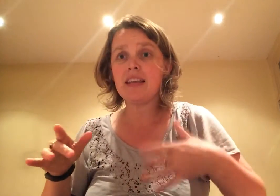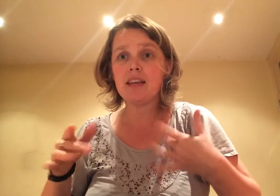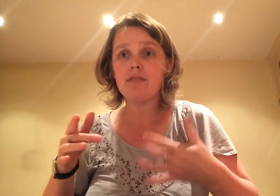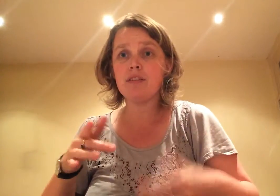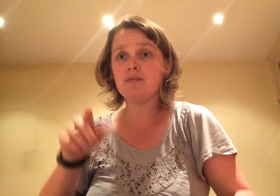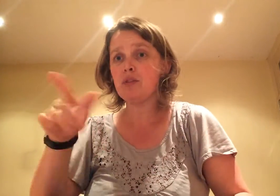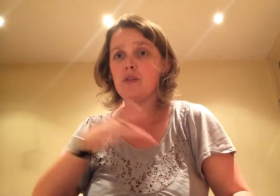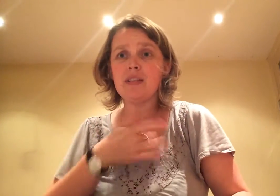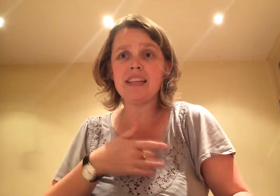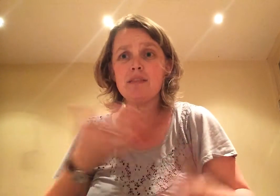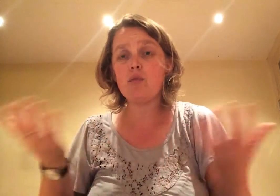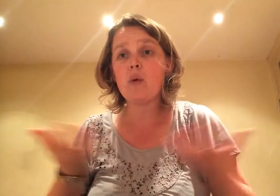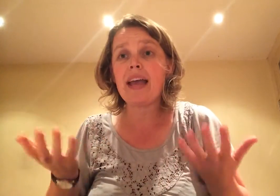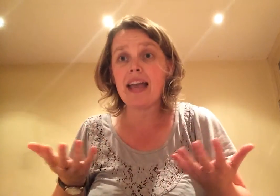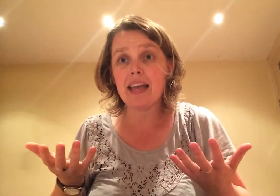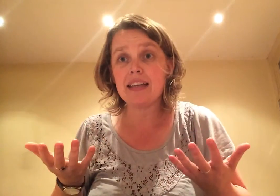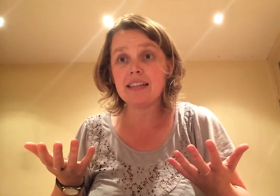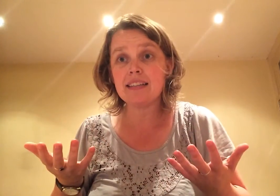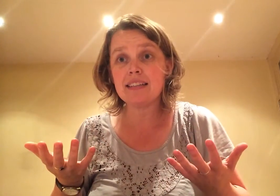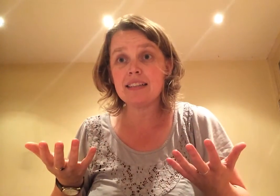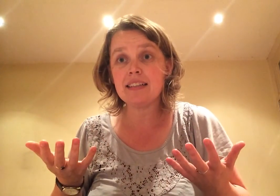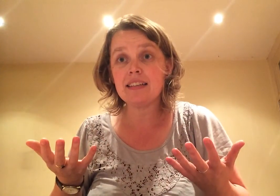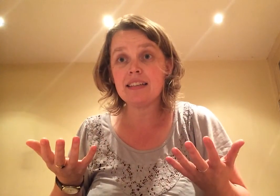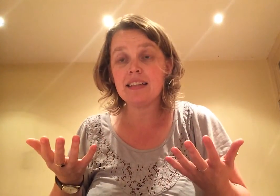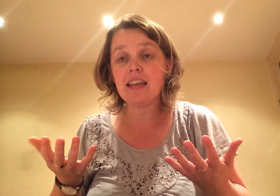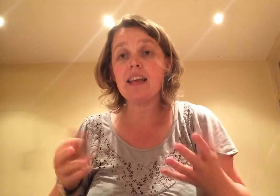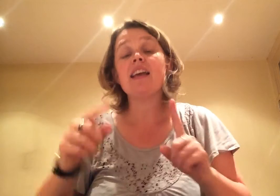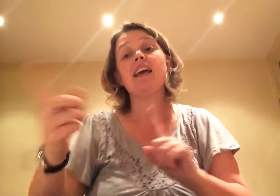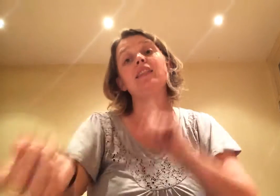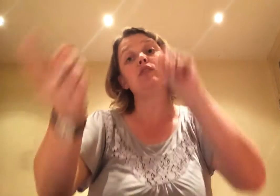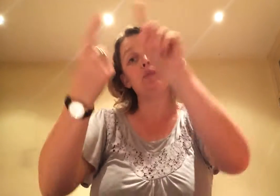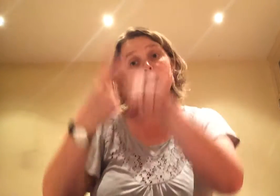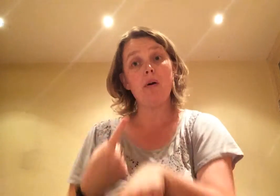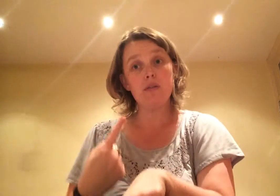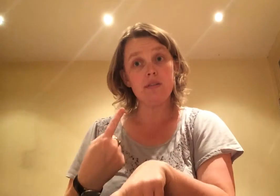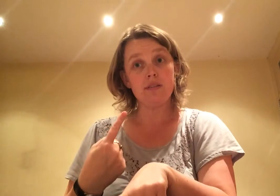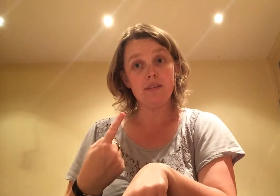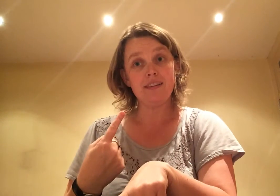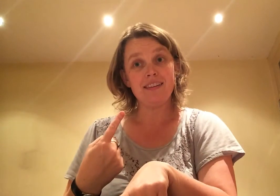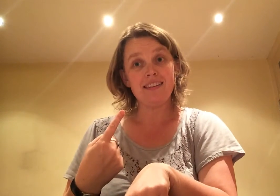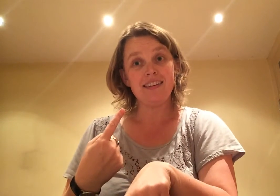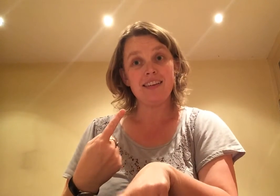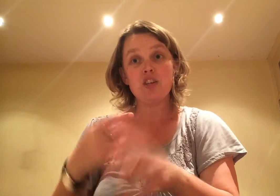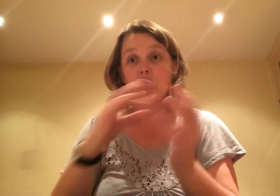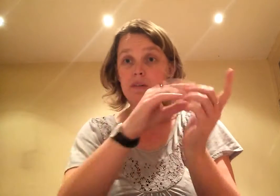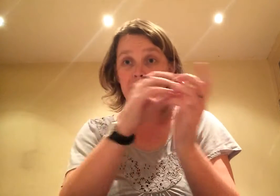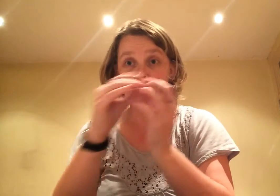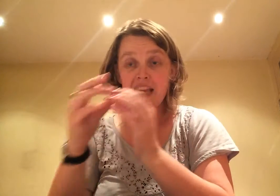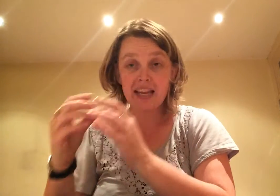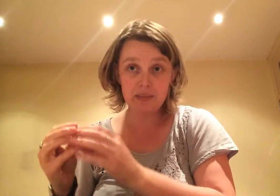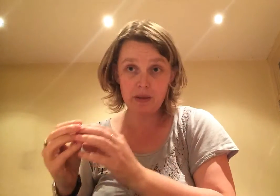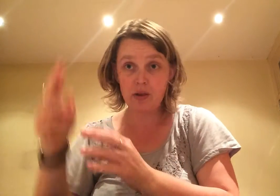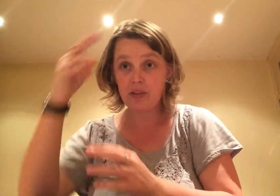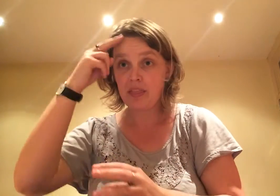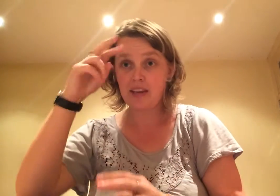live where? Okay. And then to respond, you would finger spell the name